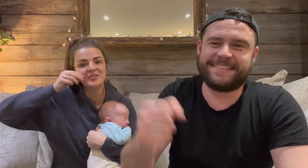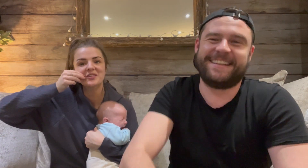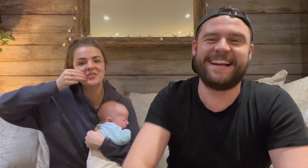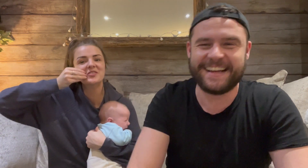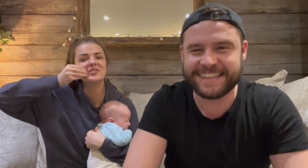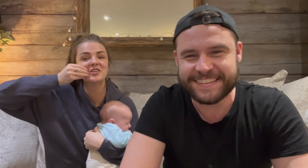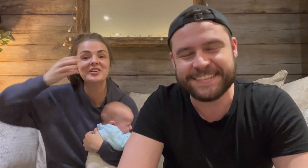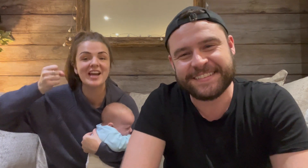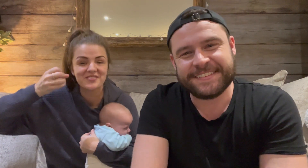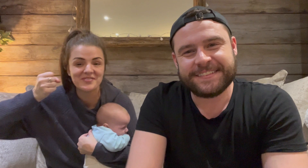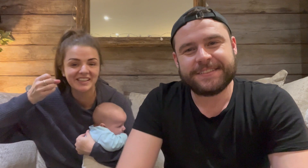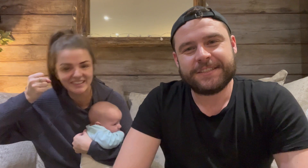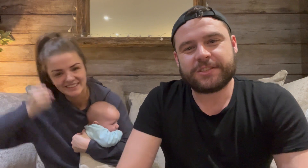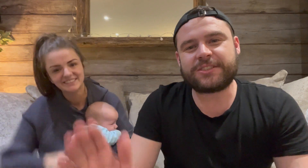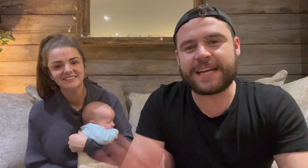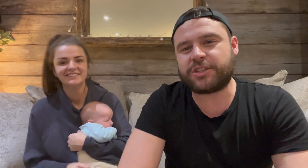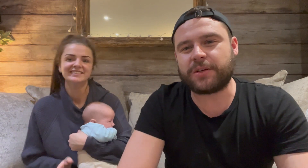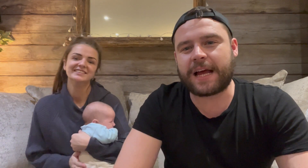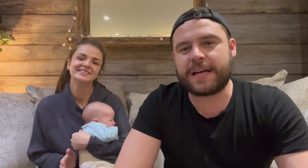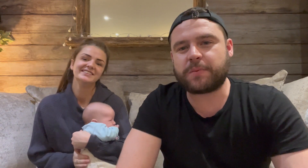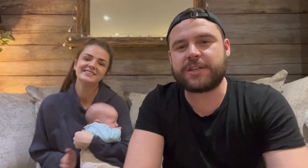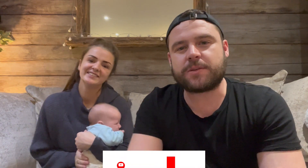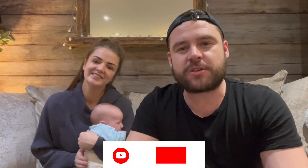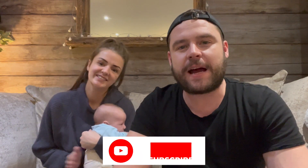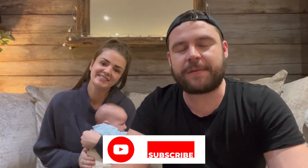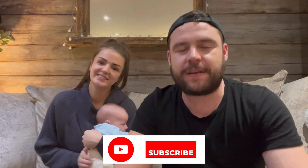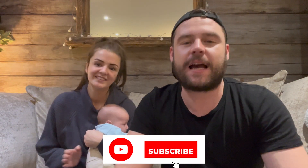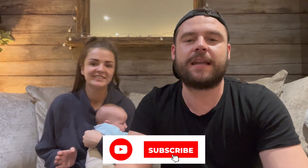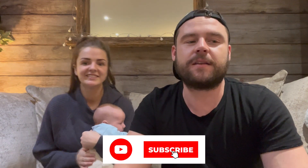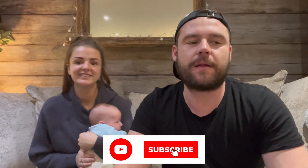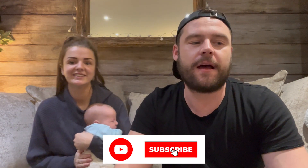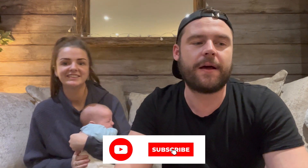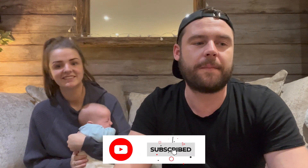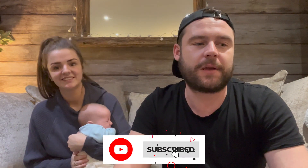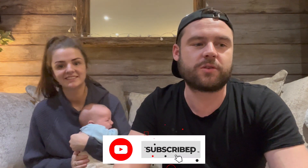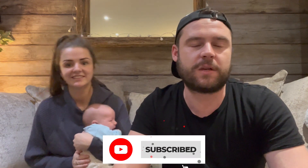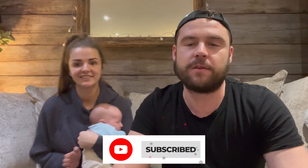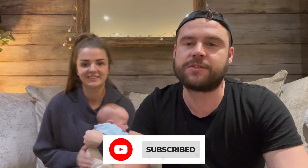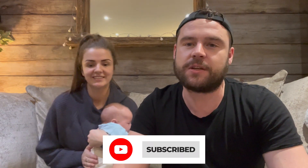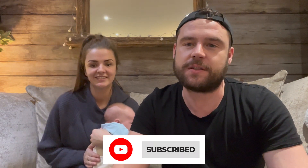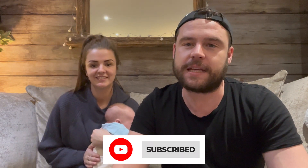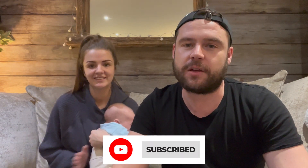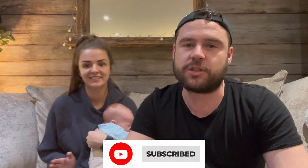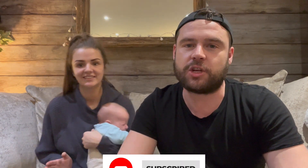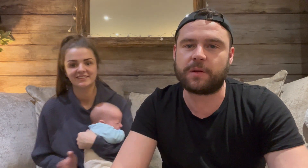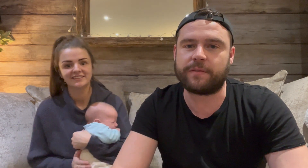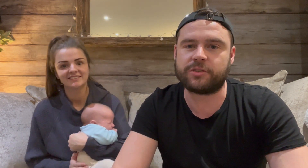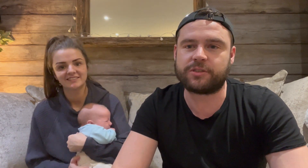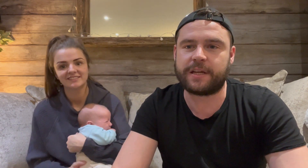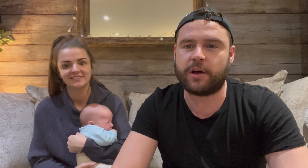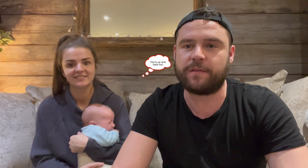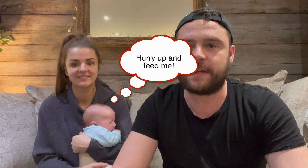For food, yeah, for milk. So stay tuned, guys. Please subscribe if you can, because we'd love to take you on this journey with us. And hopefully, as I